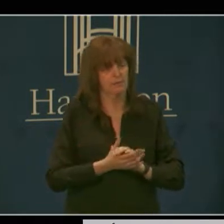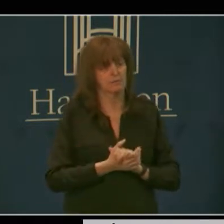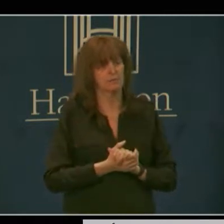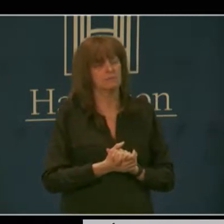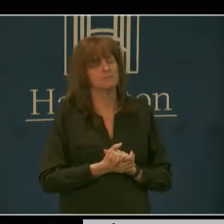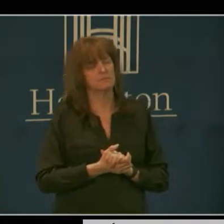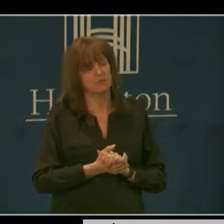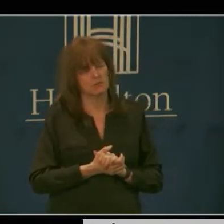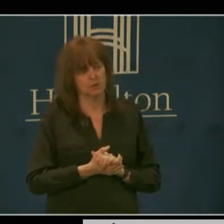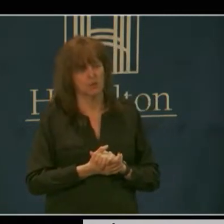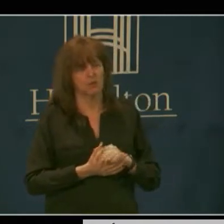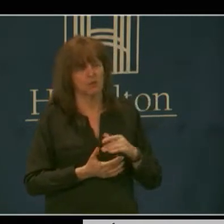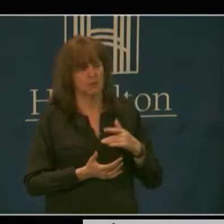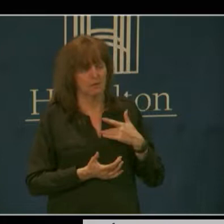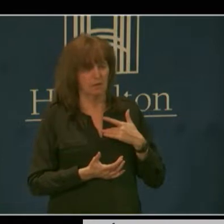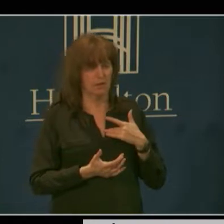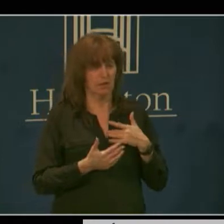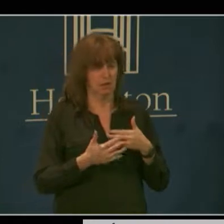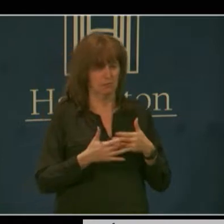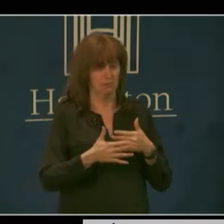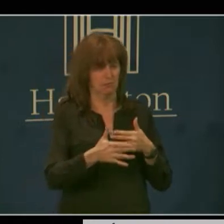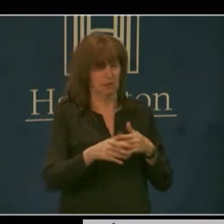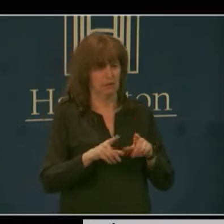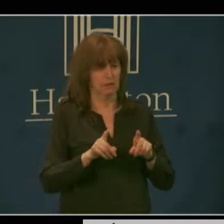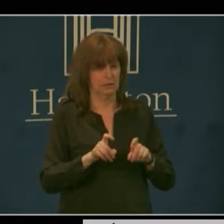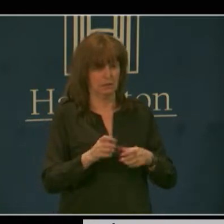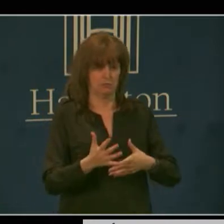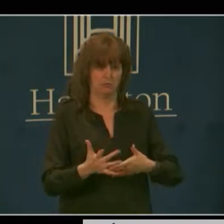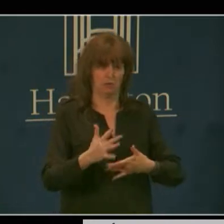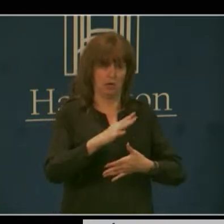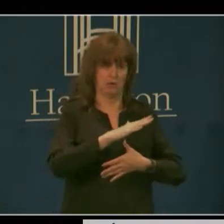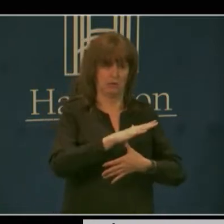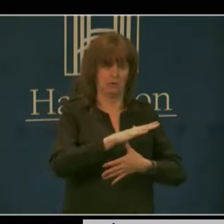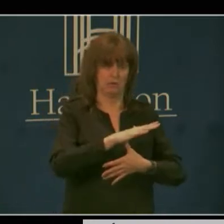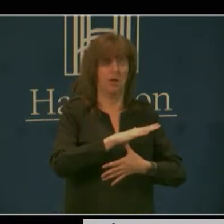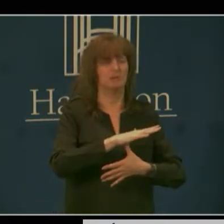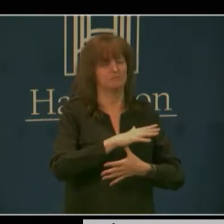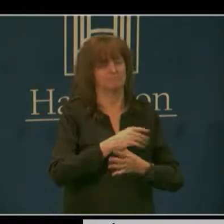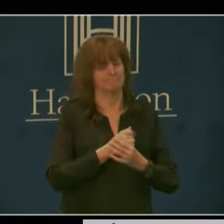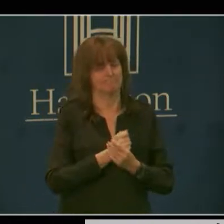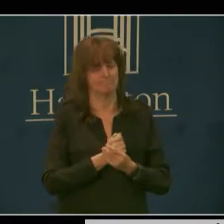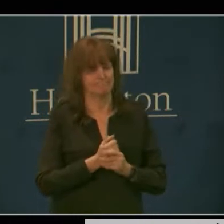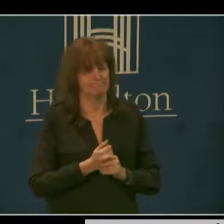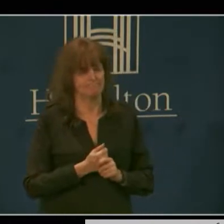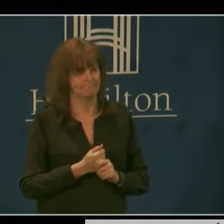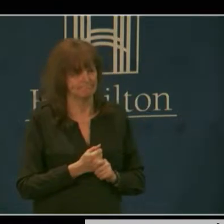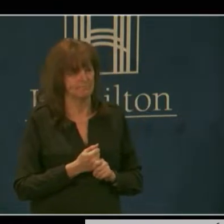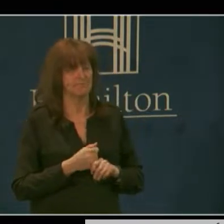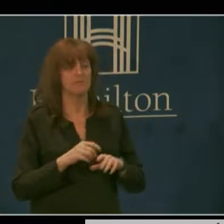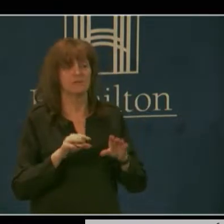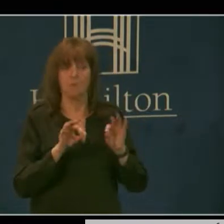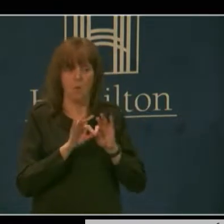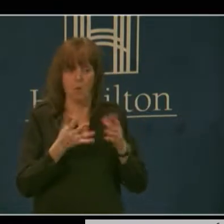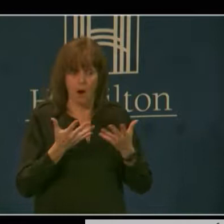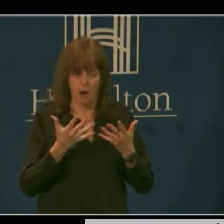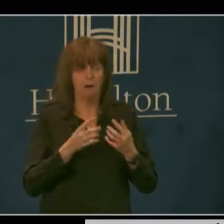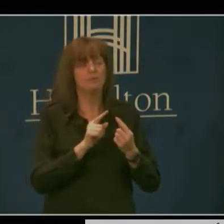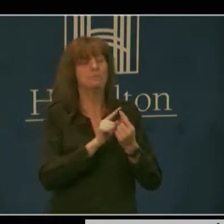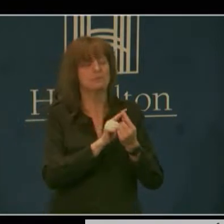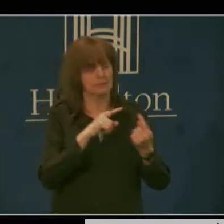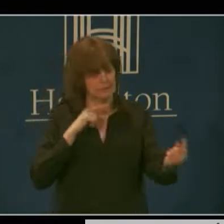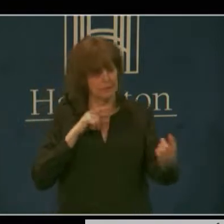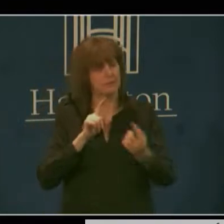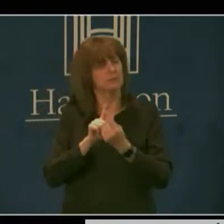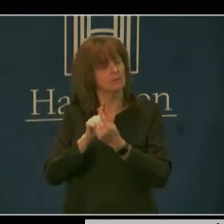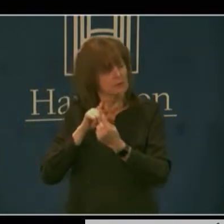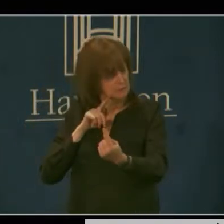of less important than the physical distancing. And quite frankly, having people in the community get exposed to the